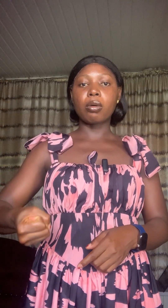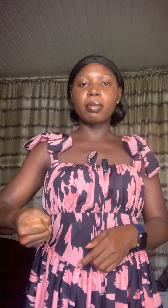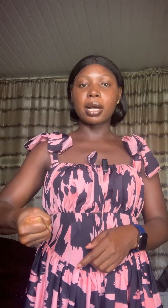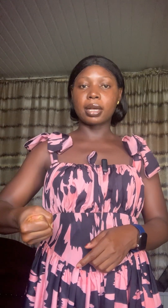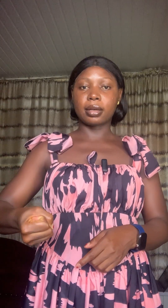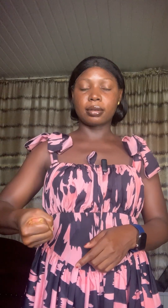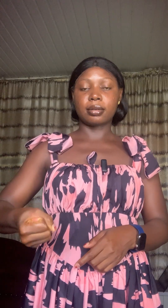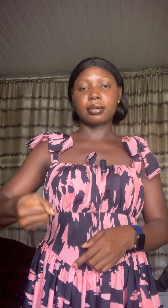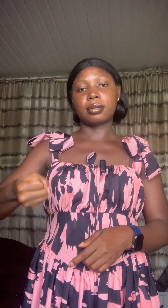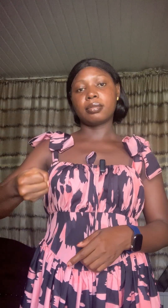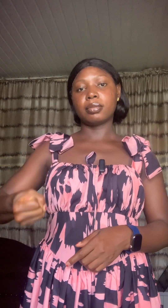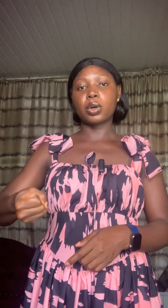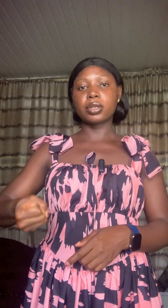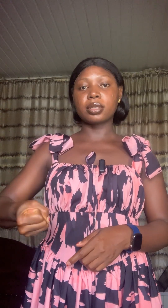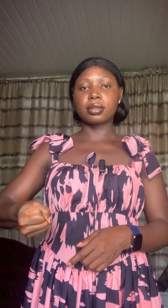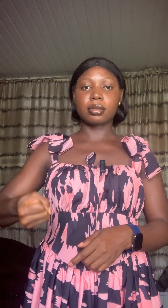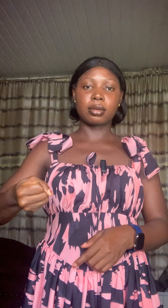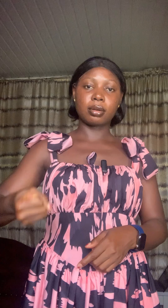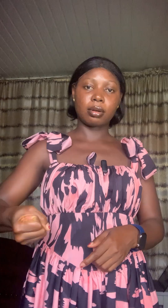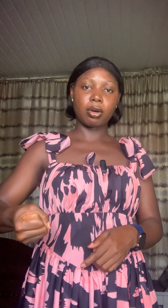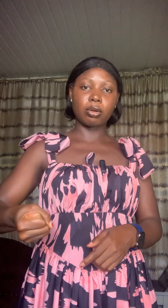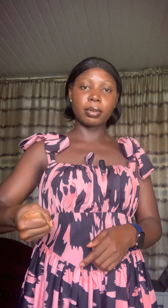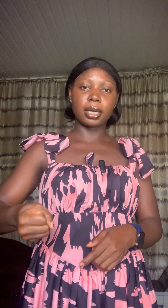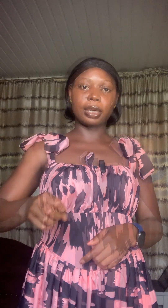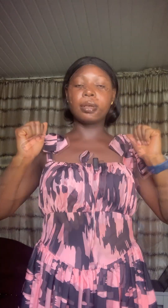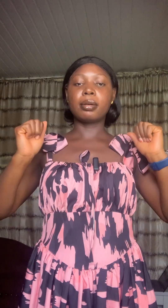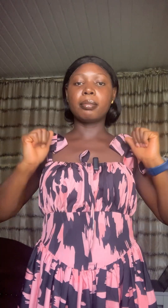bag. Purse or bag.